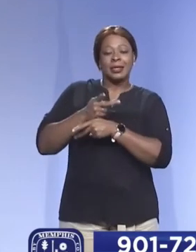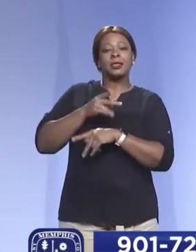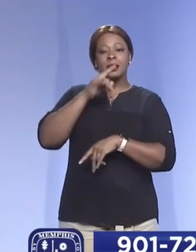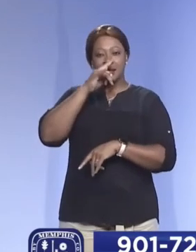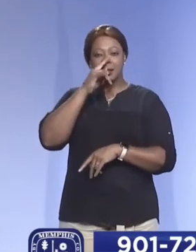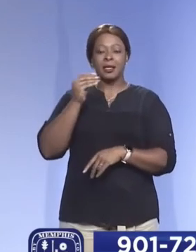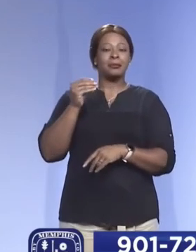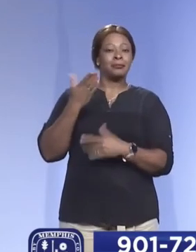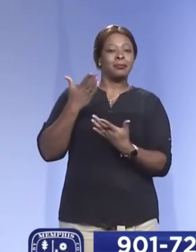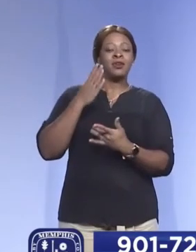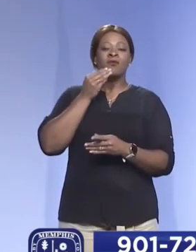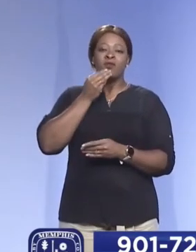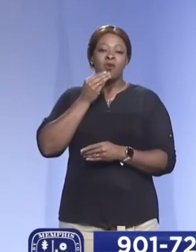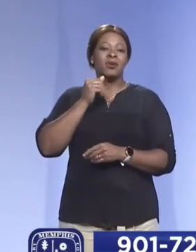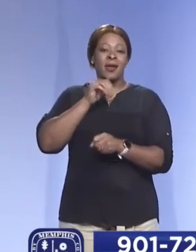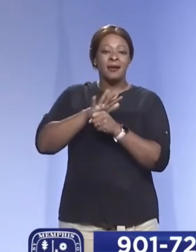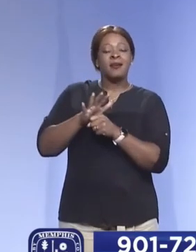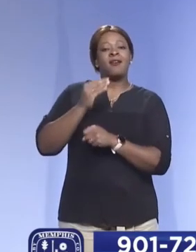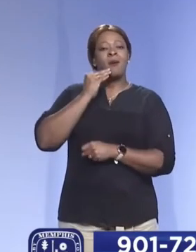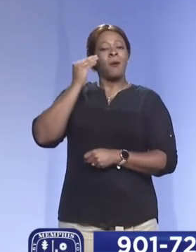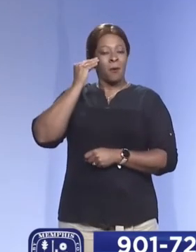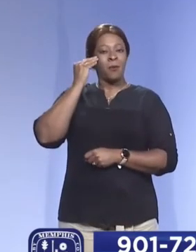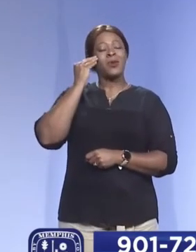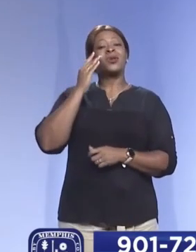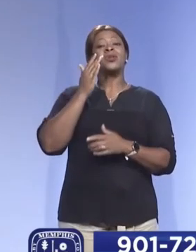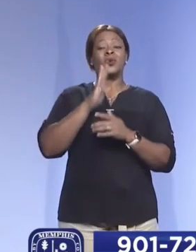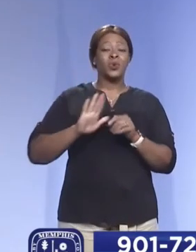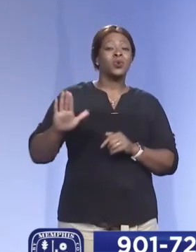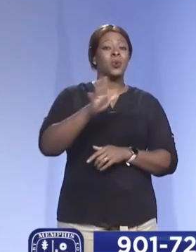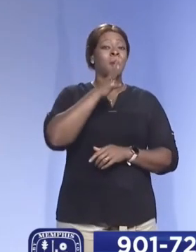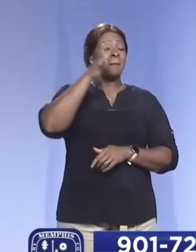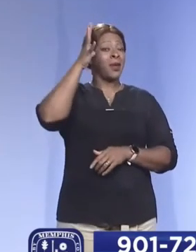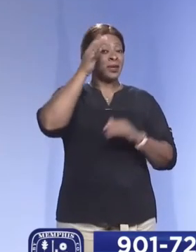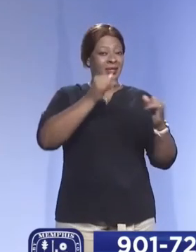and the need for nutrition and so on. So I think an individualized approach to this is best.